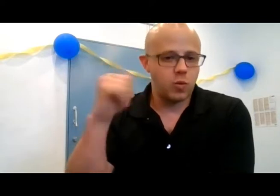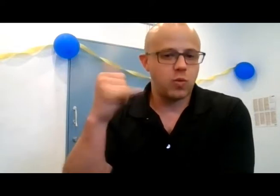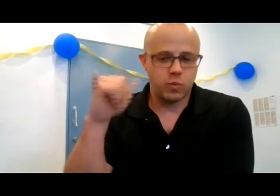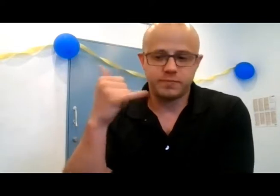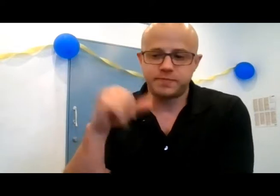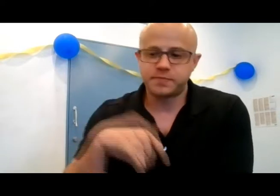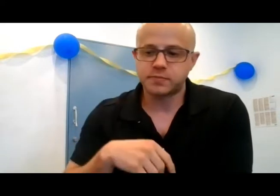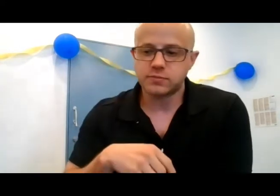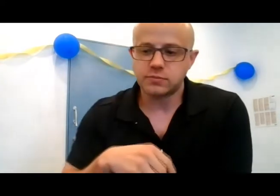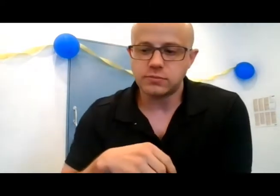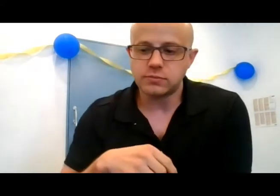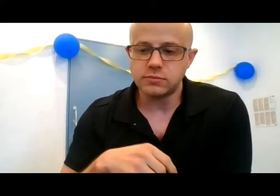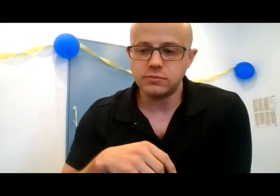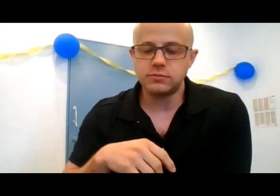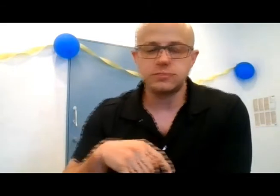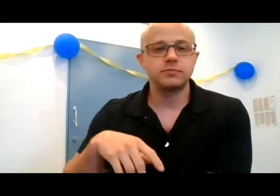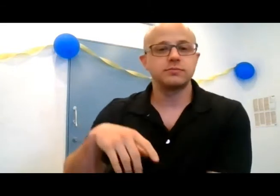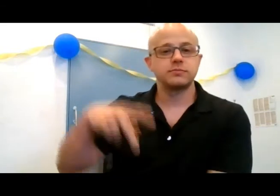Y-E-L-L-O-W, yellow.